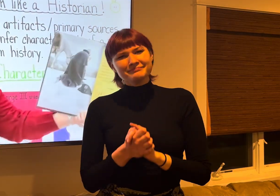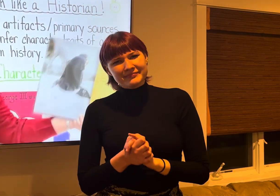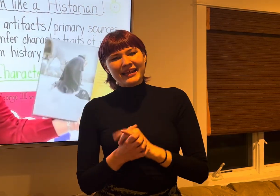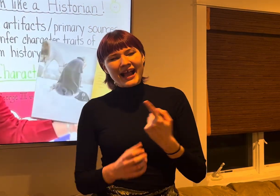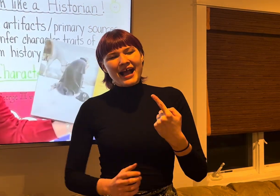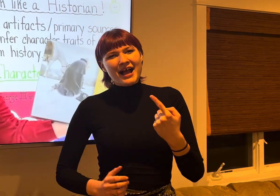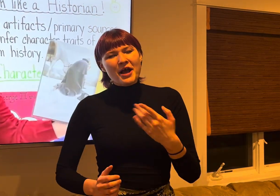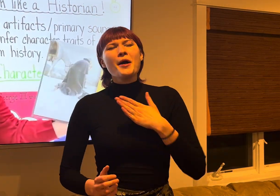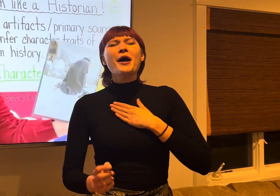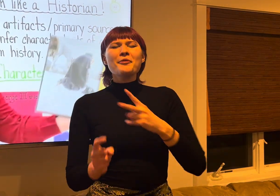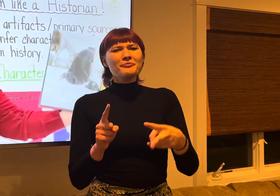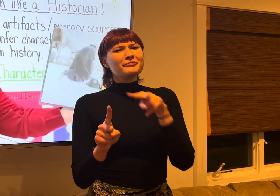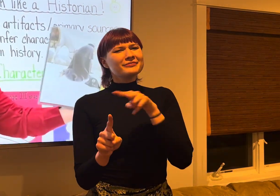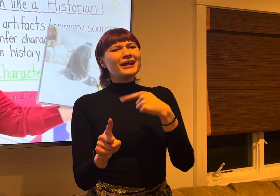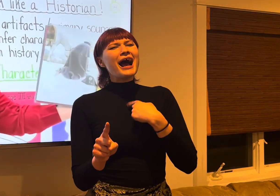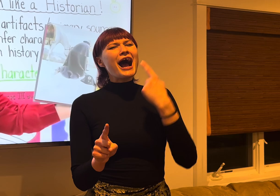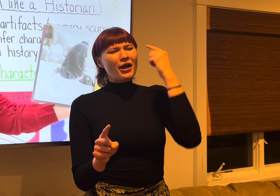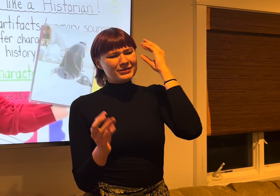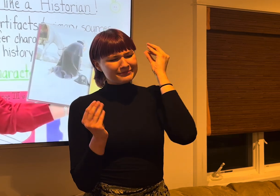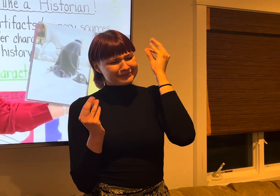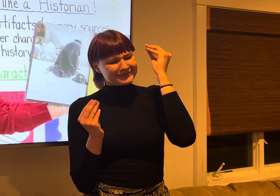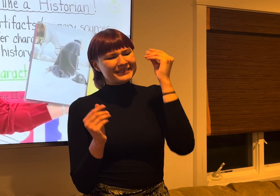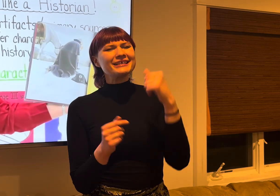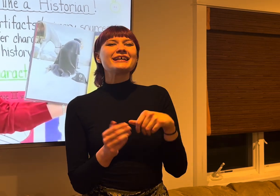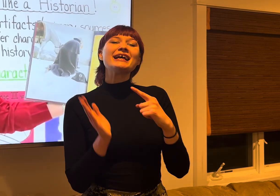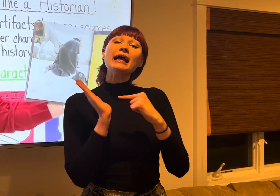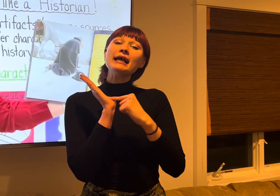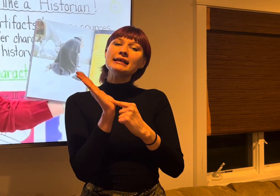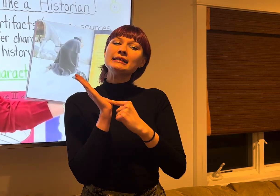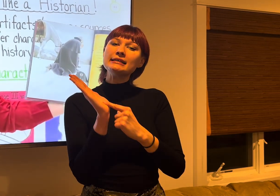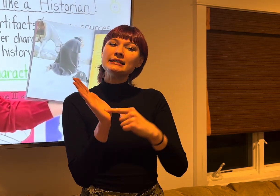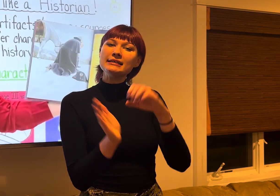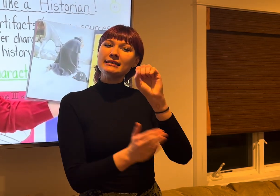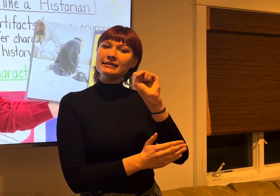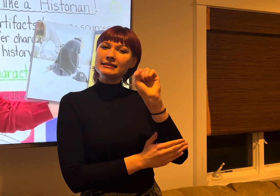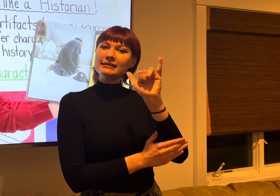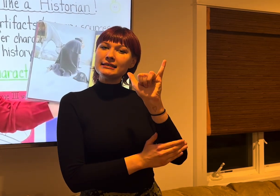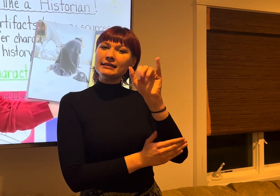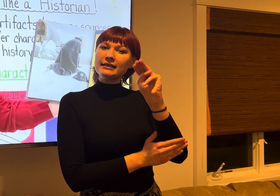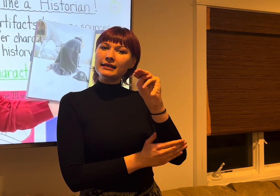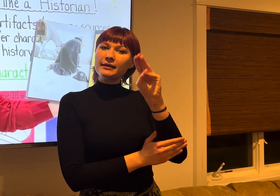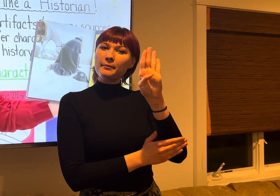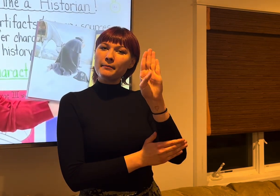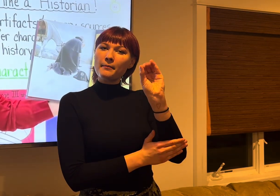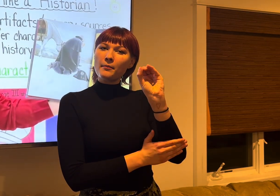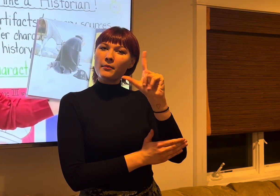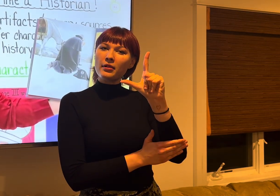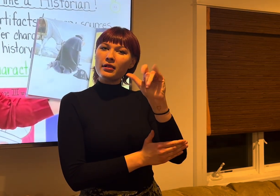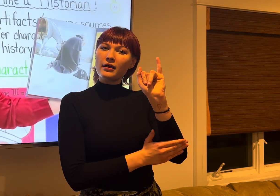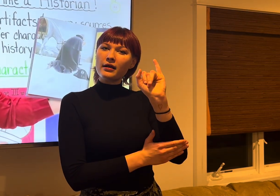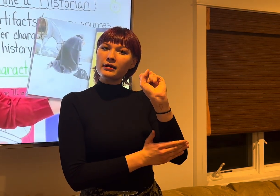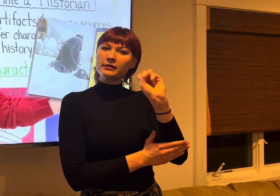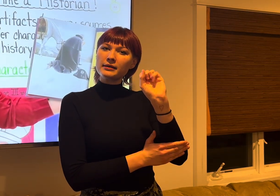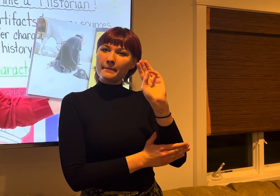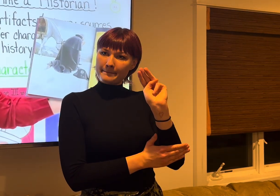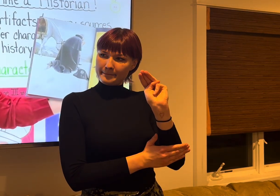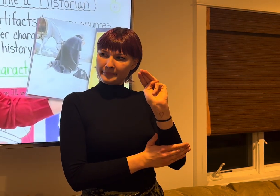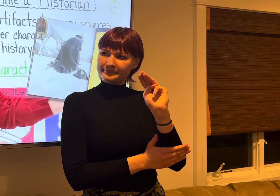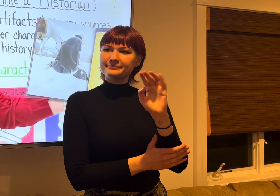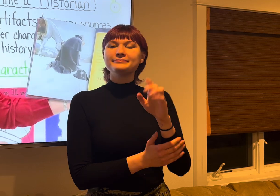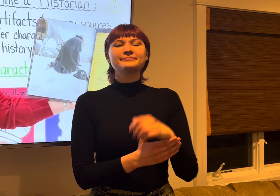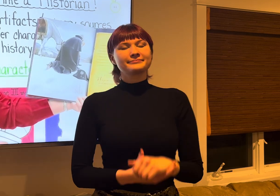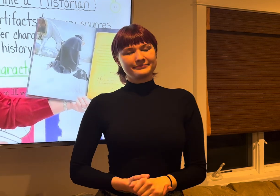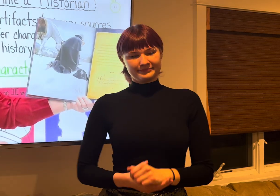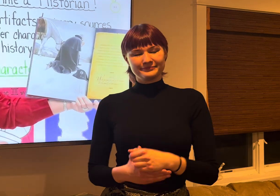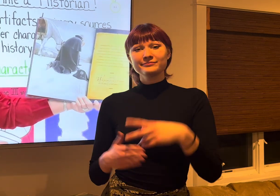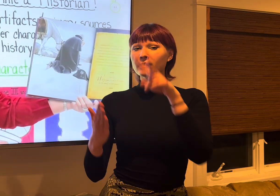I remembered the advice of my youth. I kept my promise. I was the first soldier commissioned by my country. I remained in the army